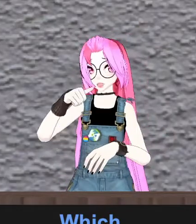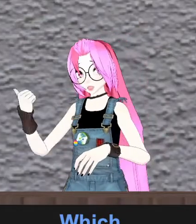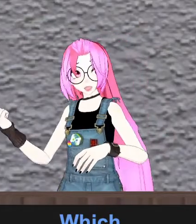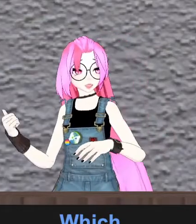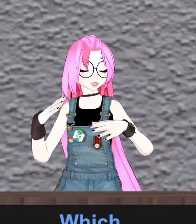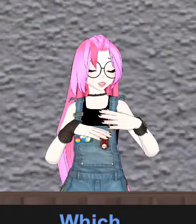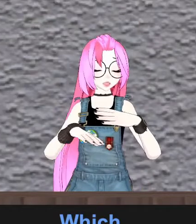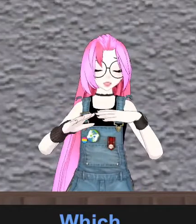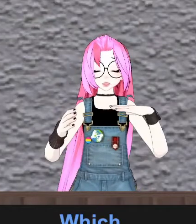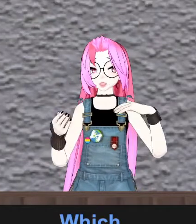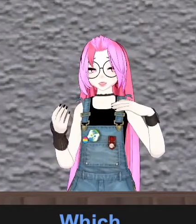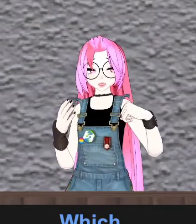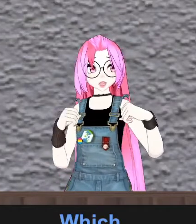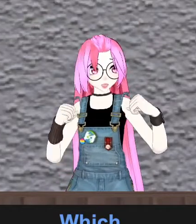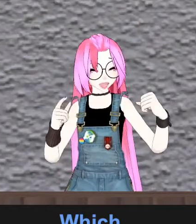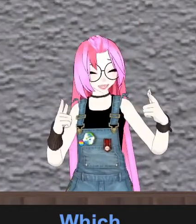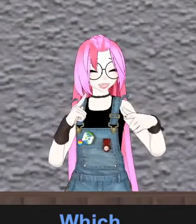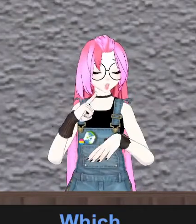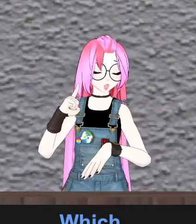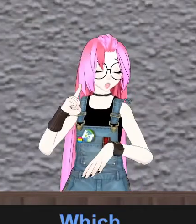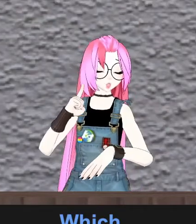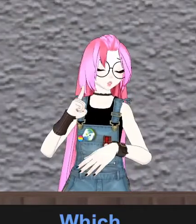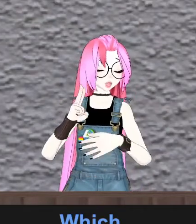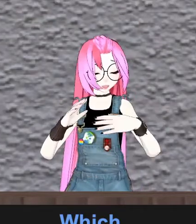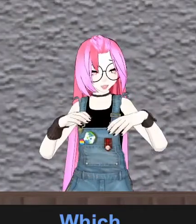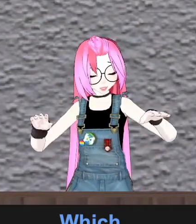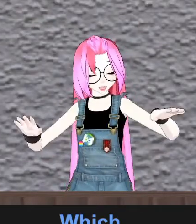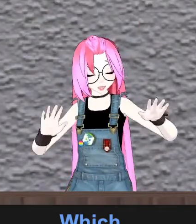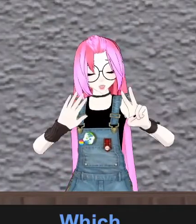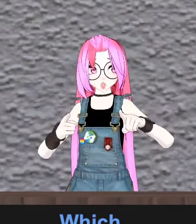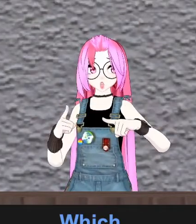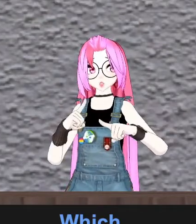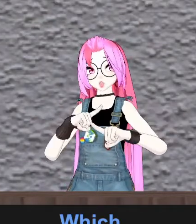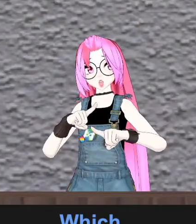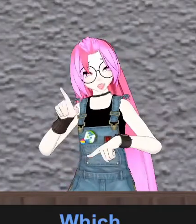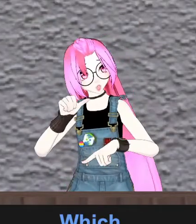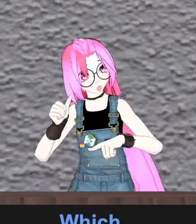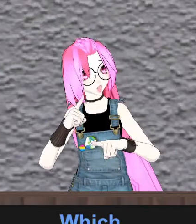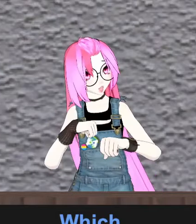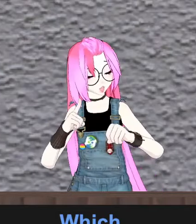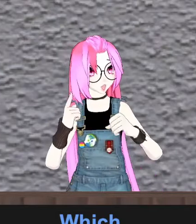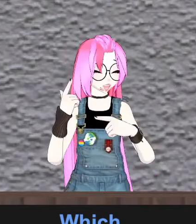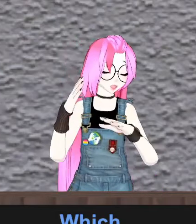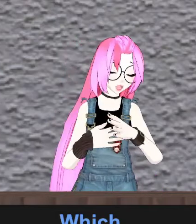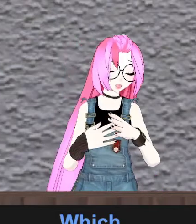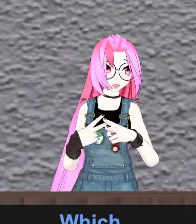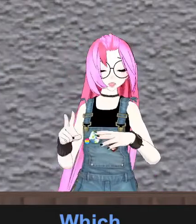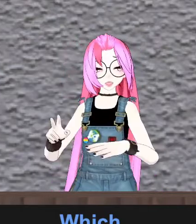everything else in between. There are a lot of resources for deaf children to go to. But at the same time, it is a little hard. And there